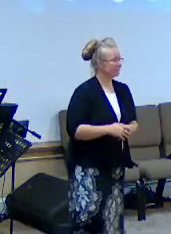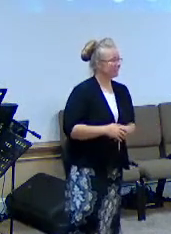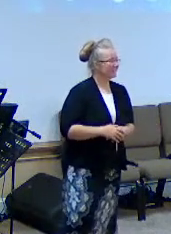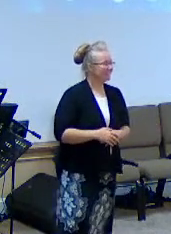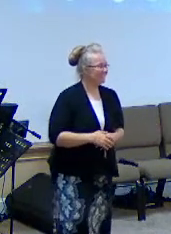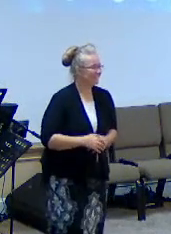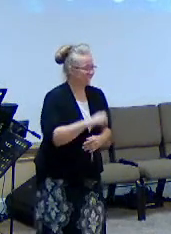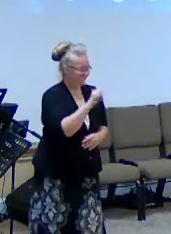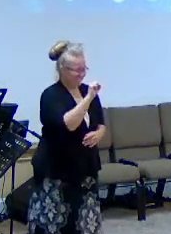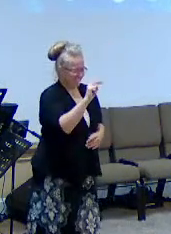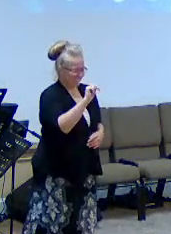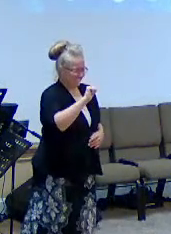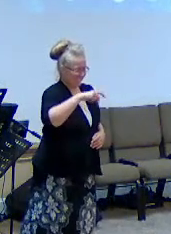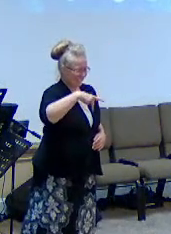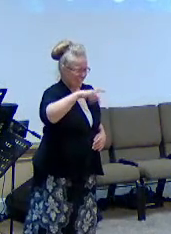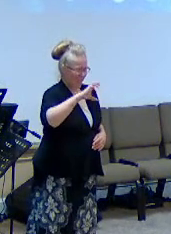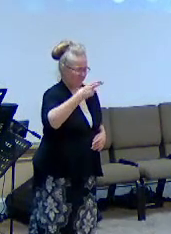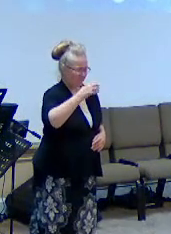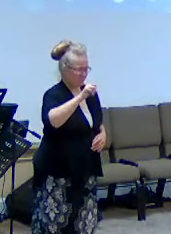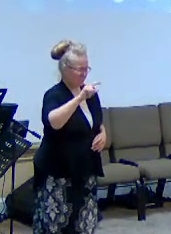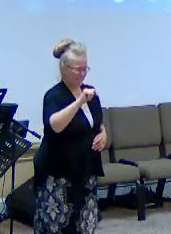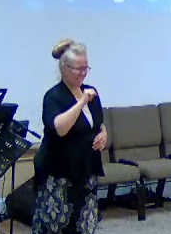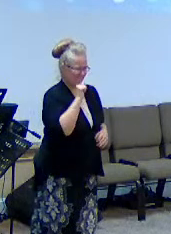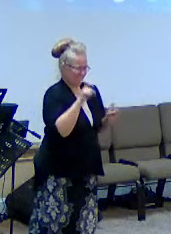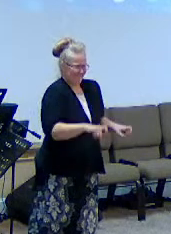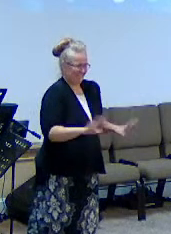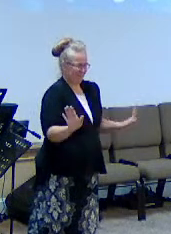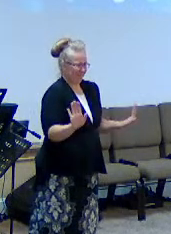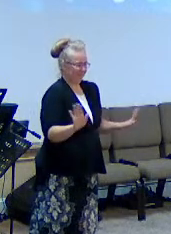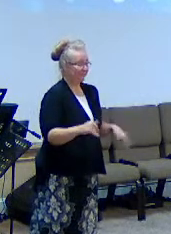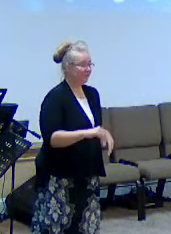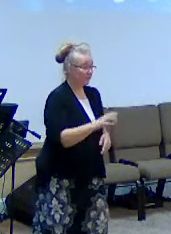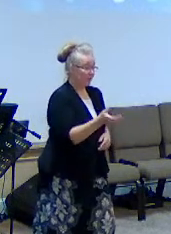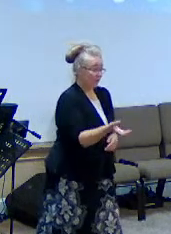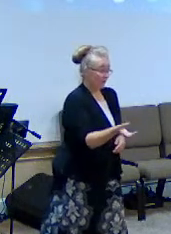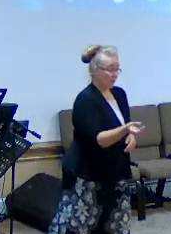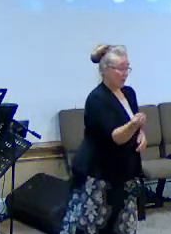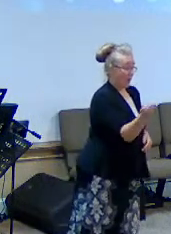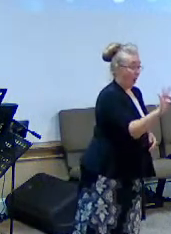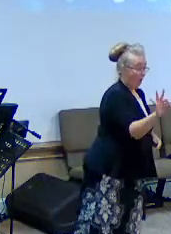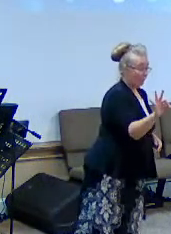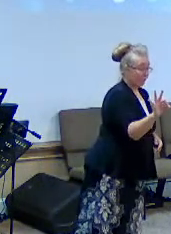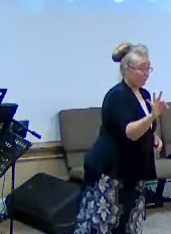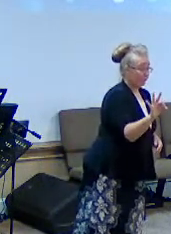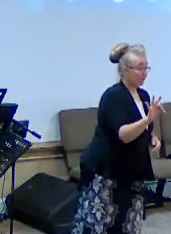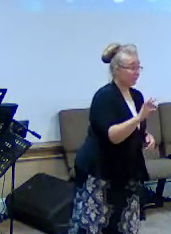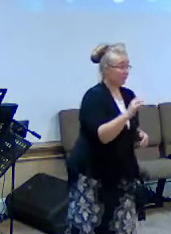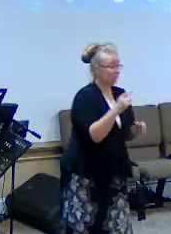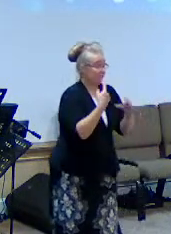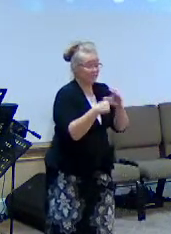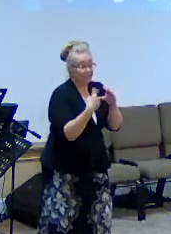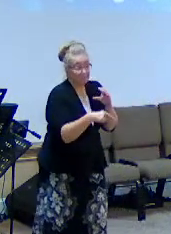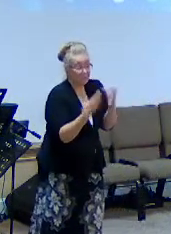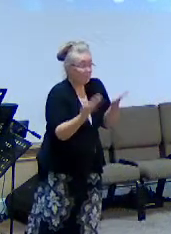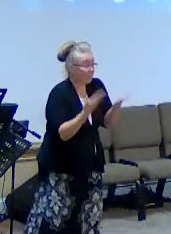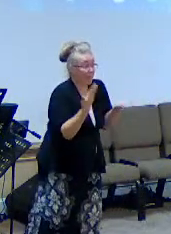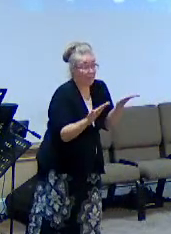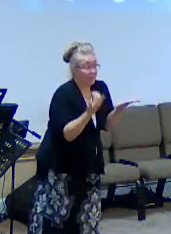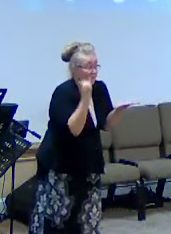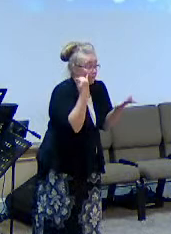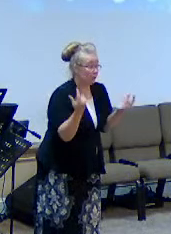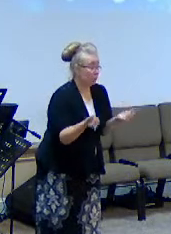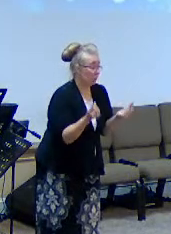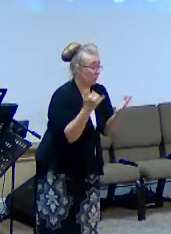Amen. And Snapchat, snap the chat. Amen. You just got to turn off all that stuff. Turn off the email, I guess, if people do that these